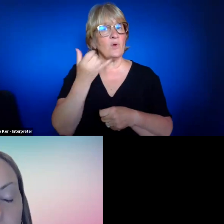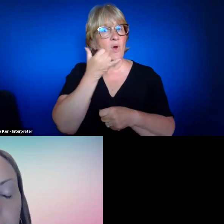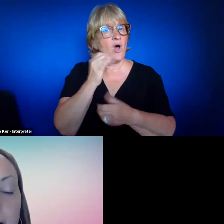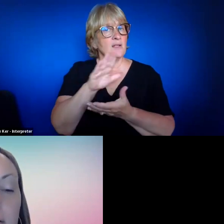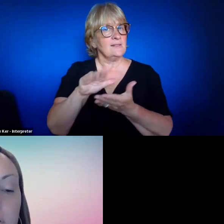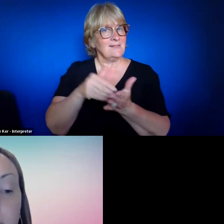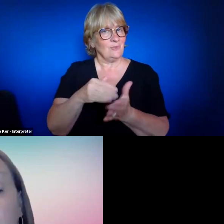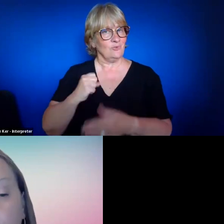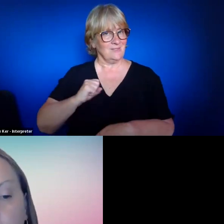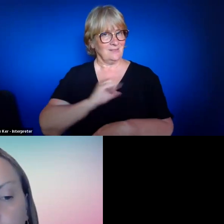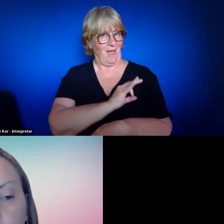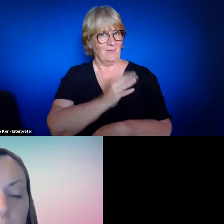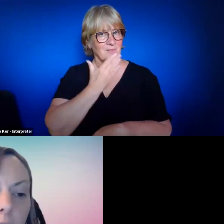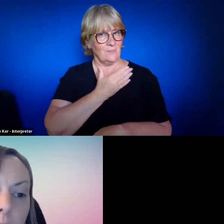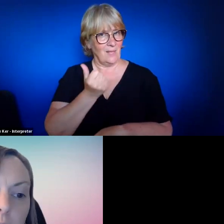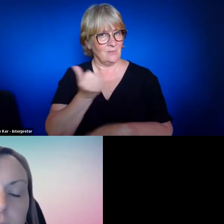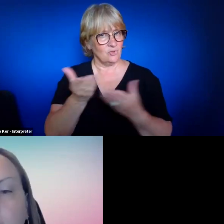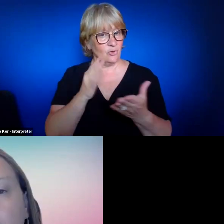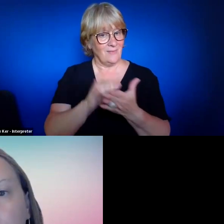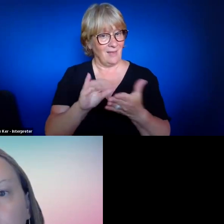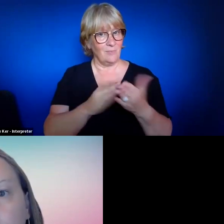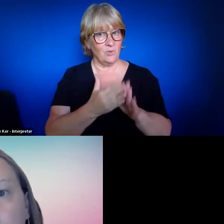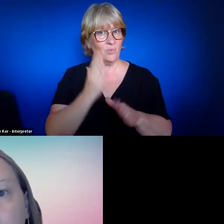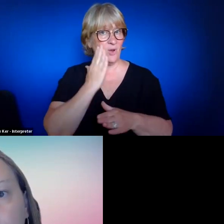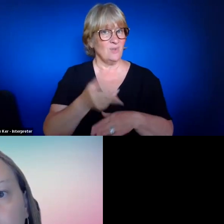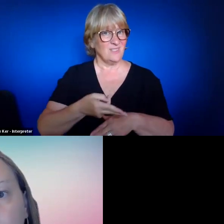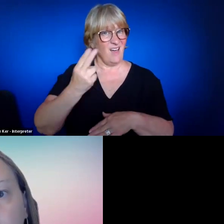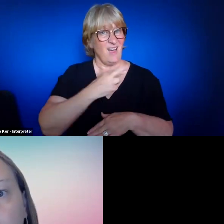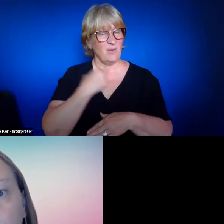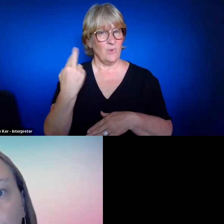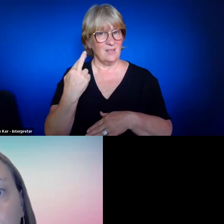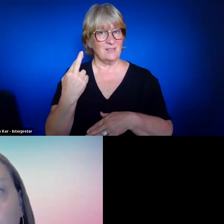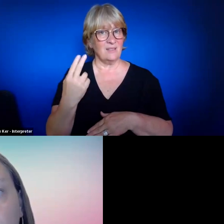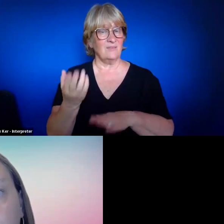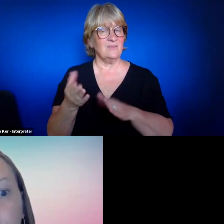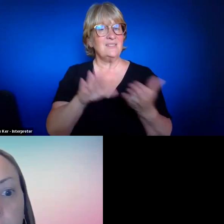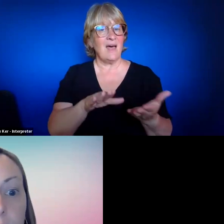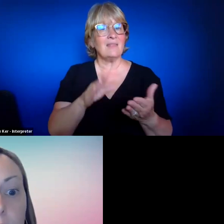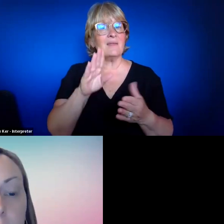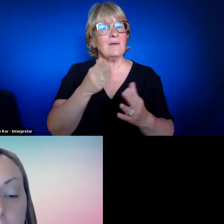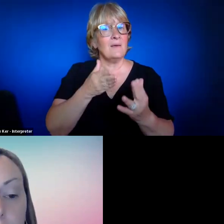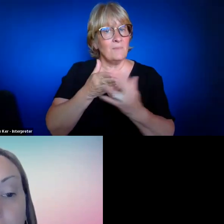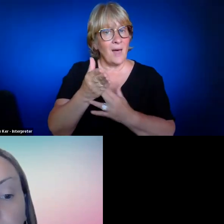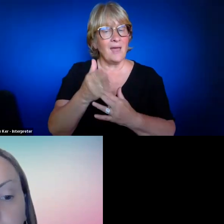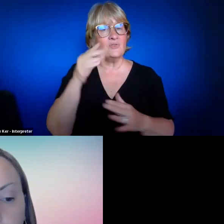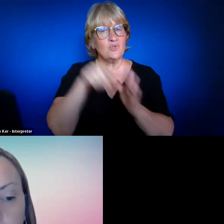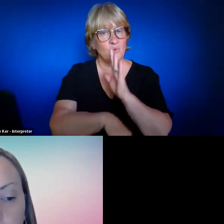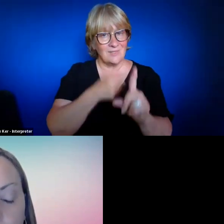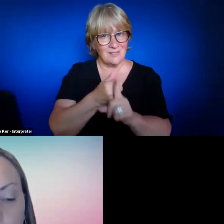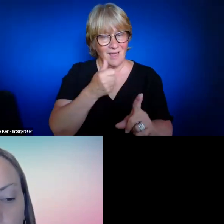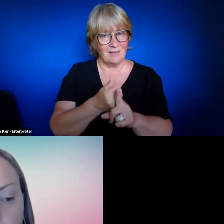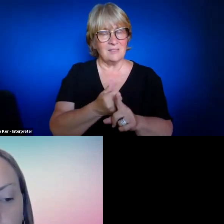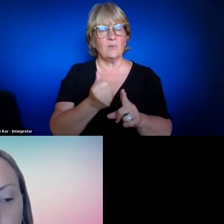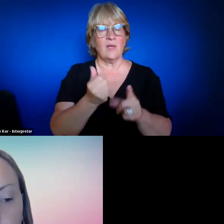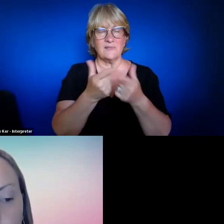staff to best serve that community who we know is at high risk of death by suicide. So we've got some language in there to help us